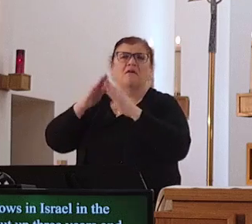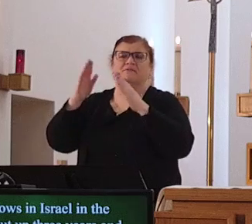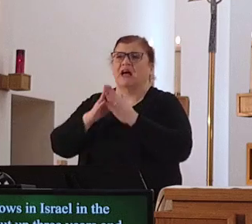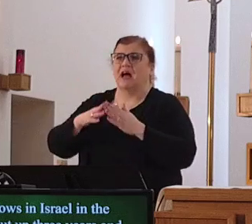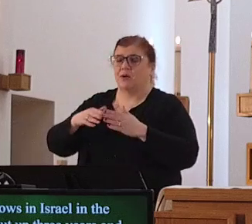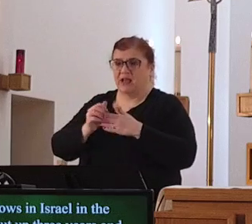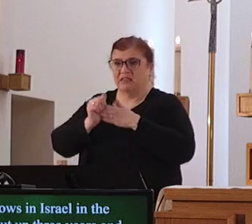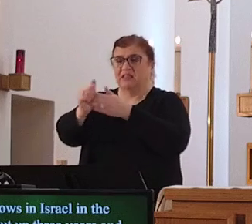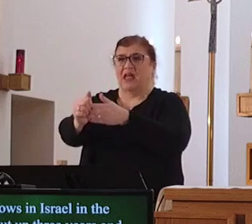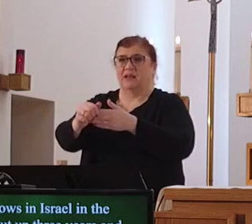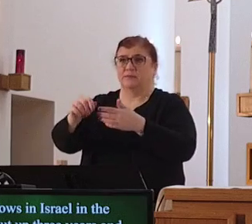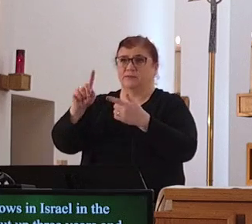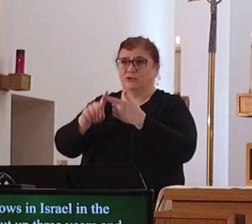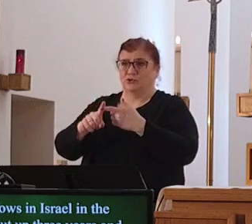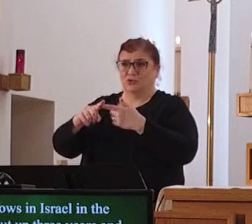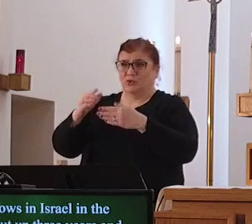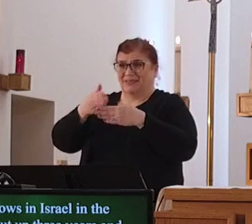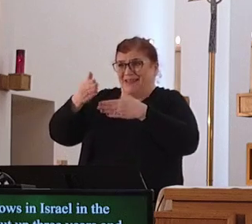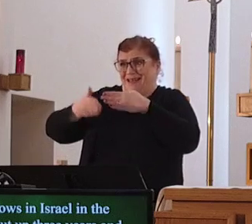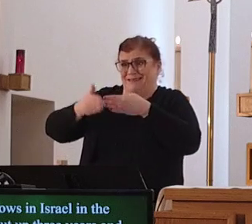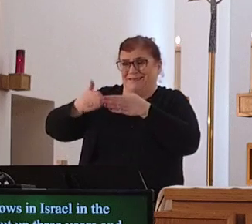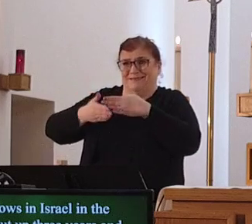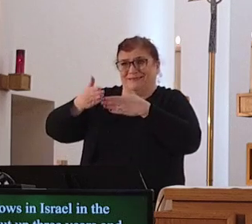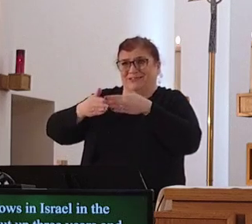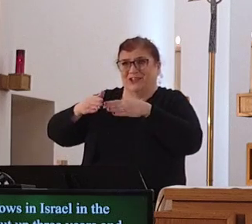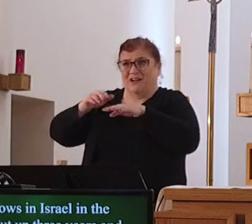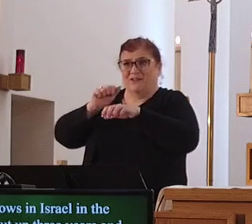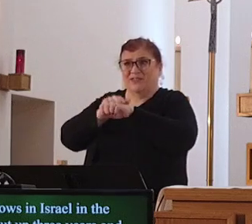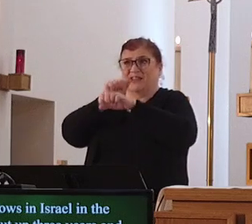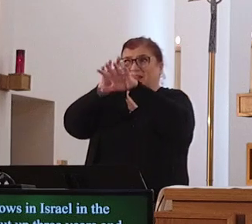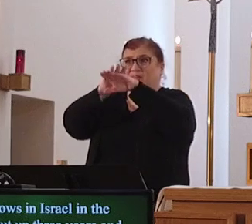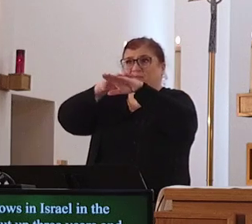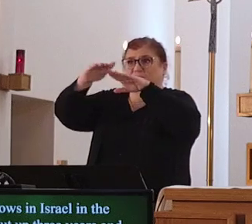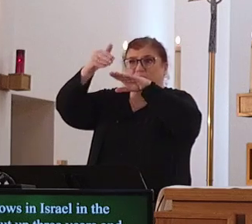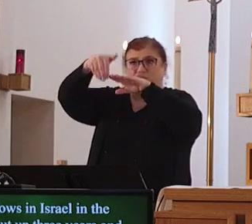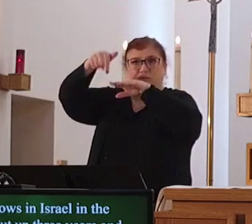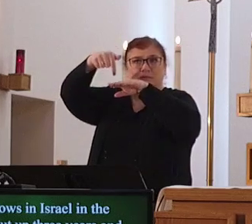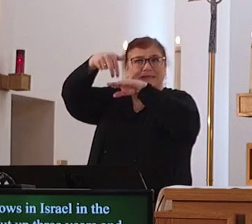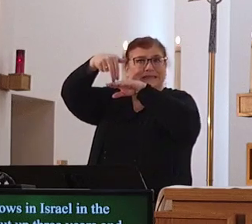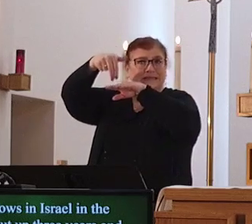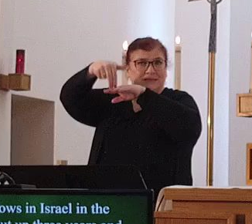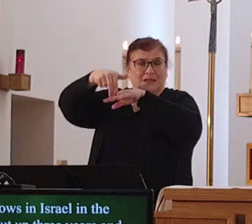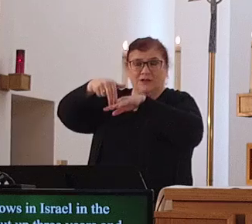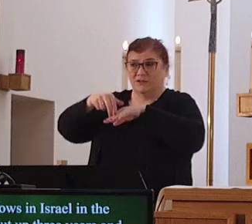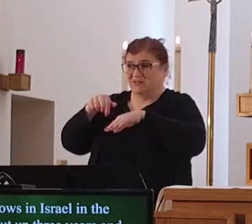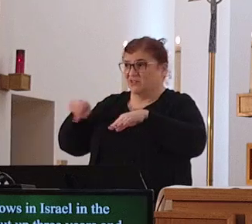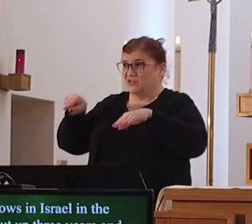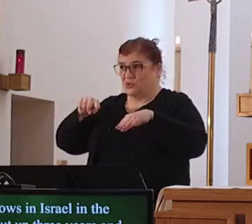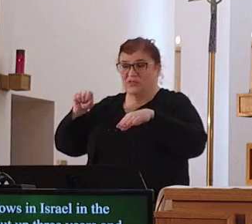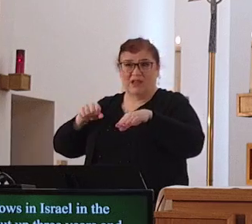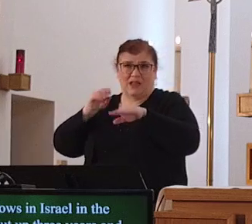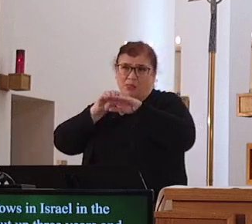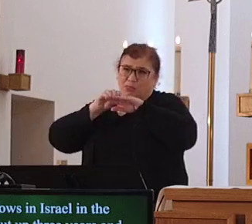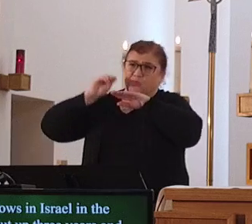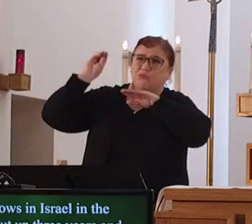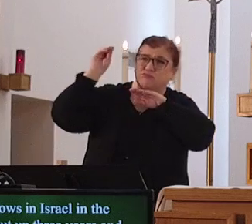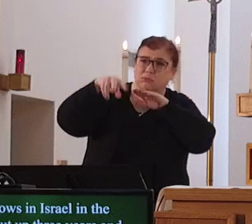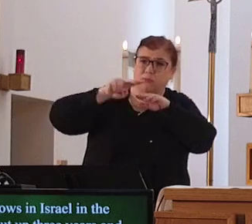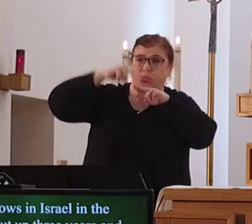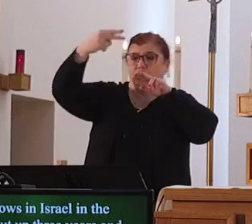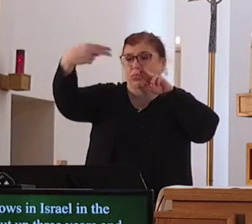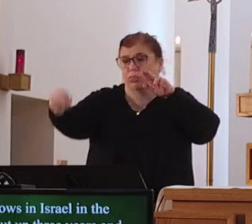him to the brow of the cliff on which their town was built, so that they might hurl him off the